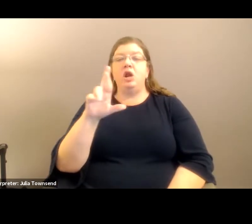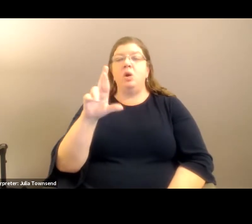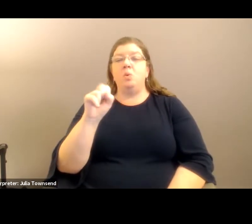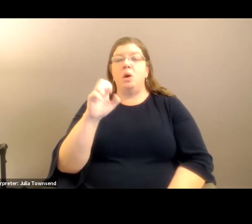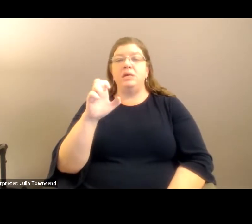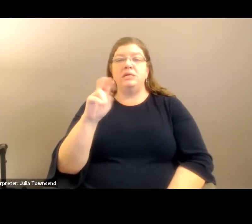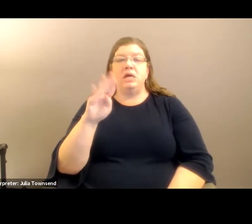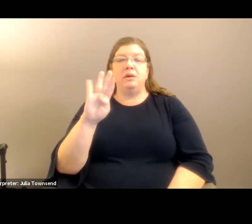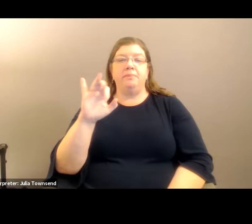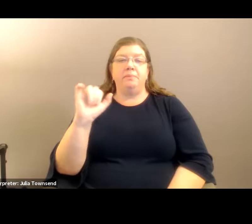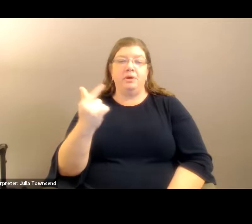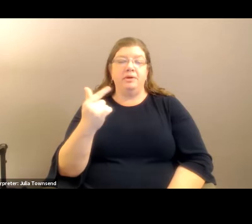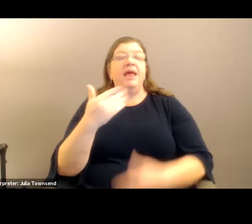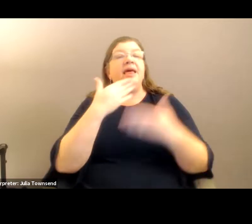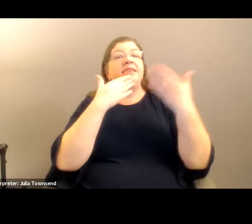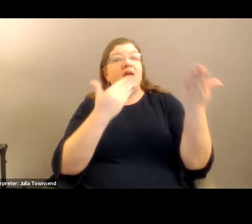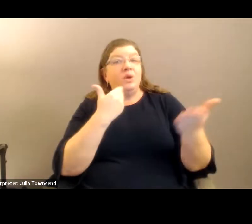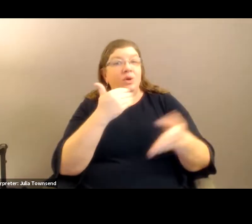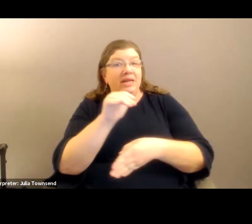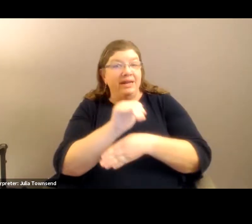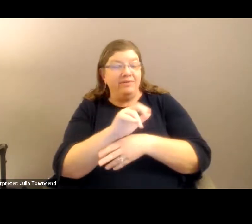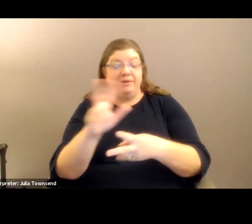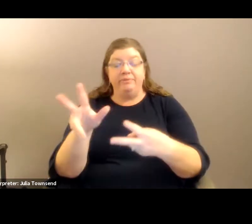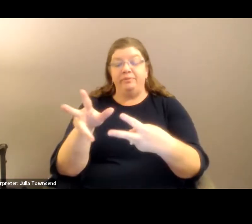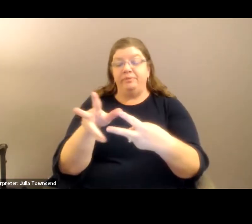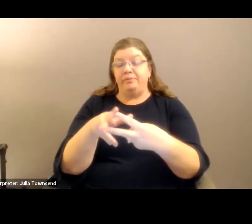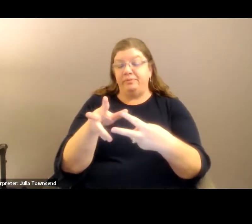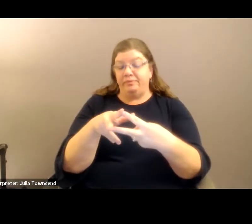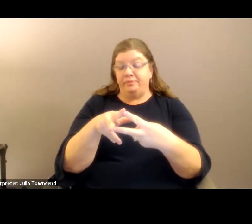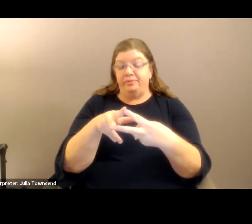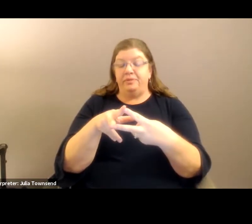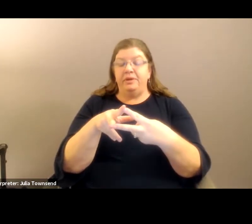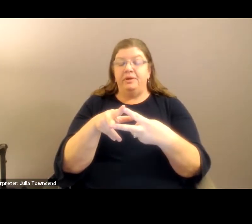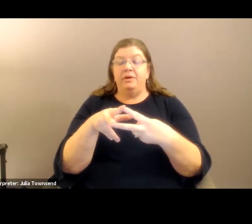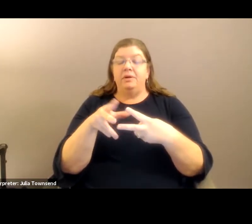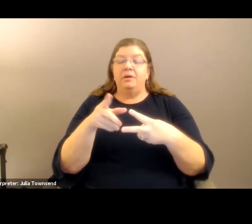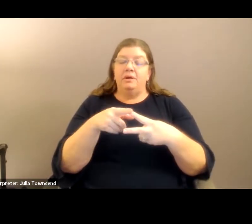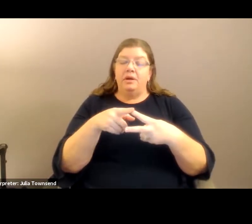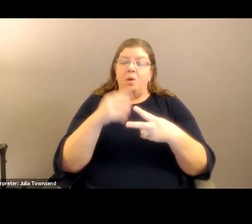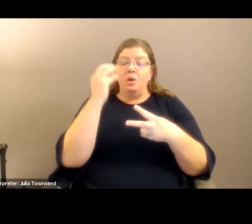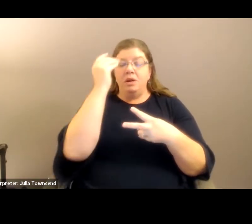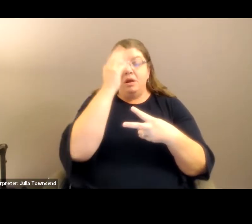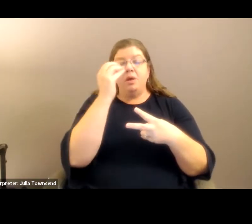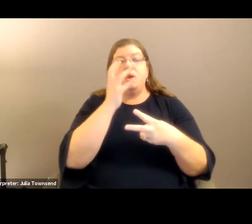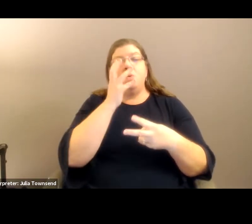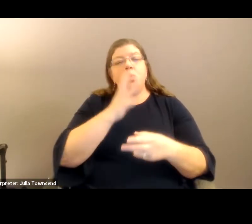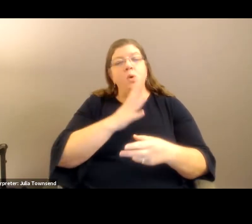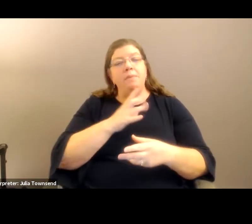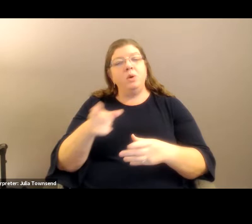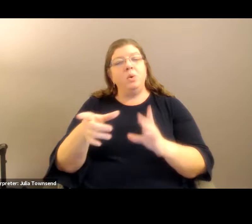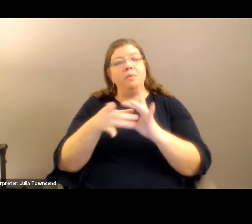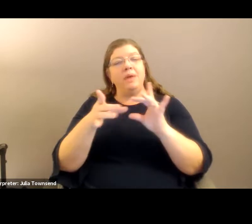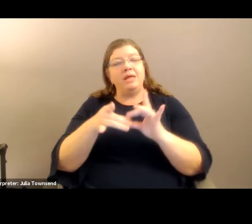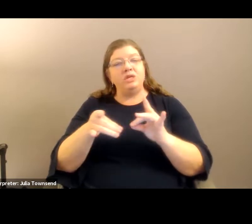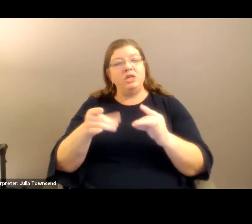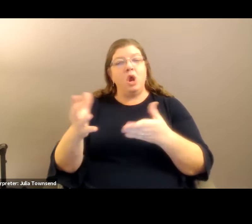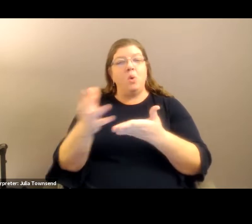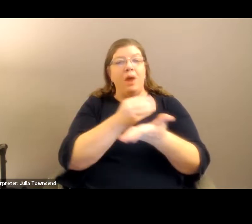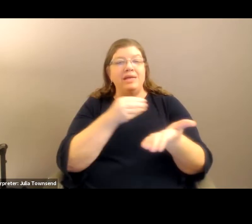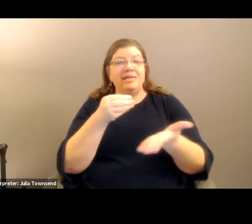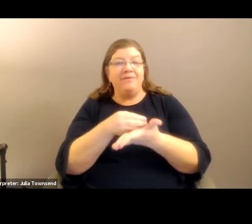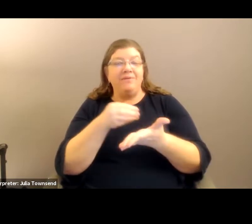Thank you. Good evening. Two things. I want to reflect on the woman who mentioned raising funds